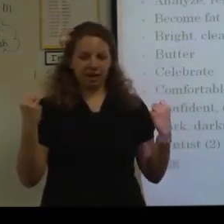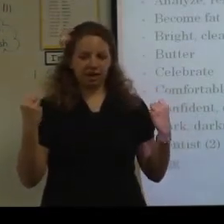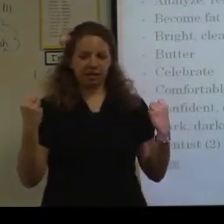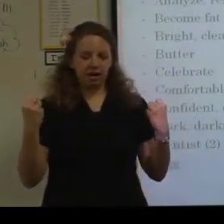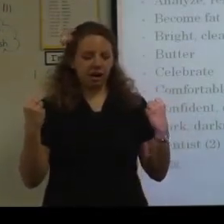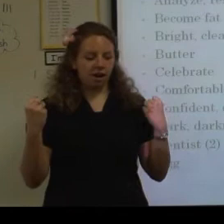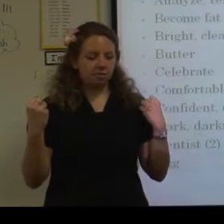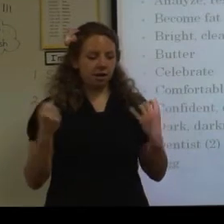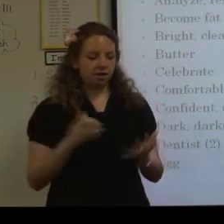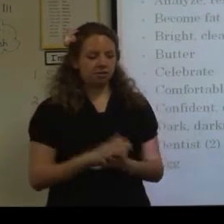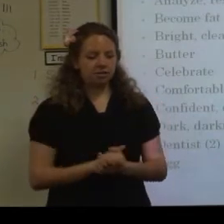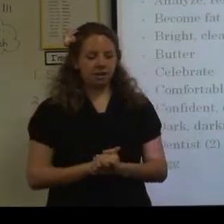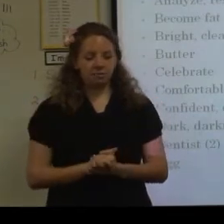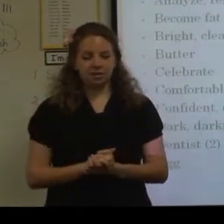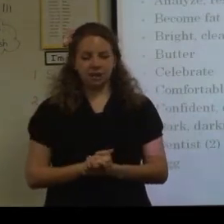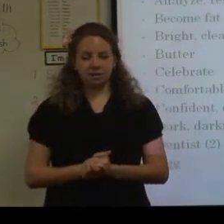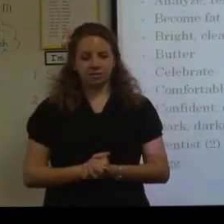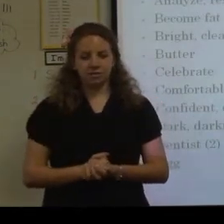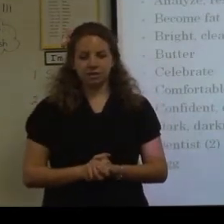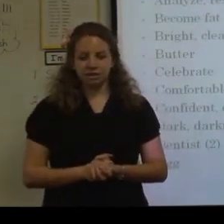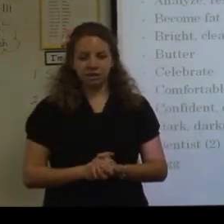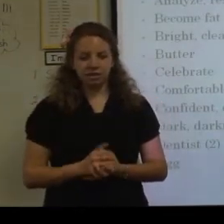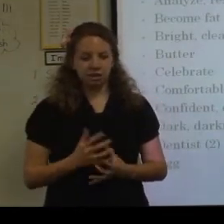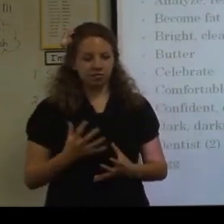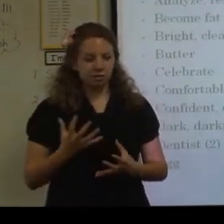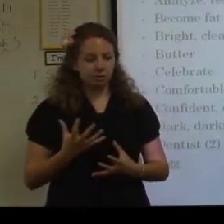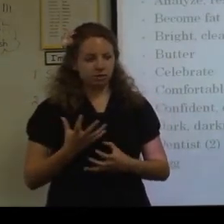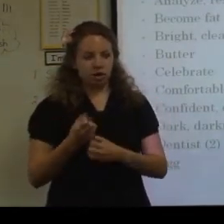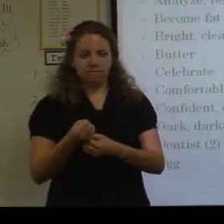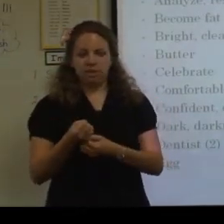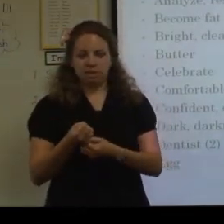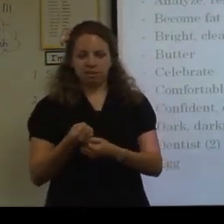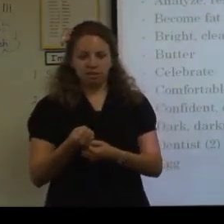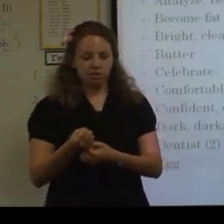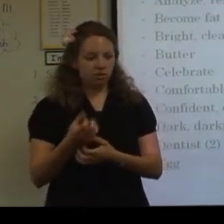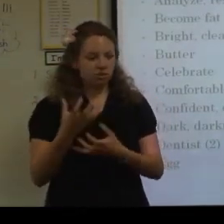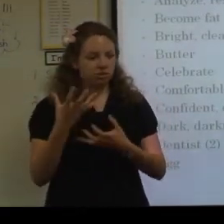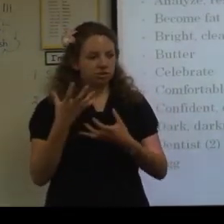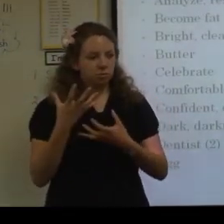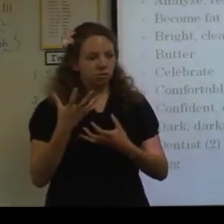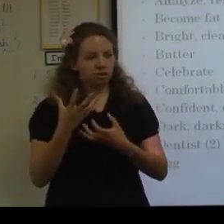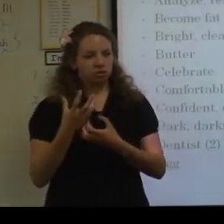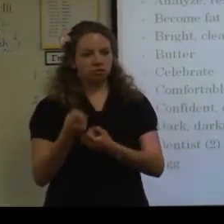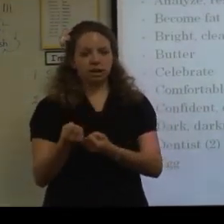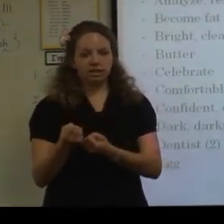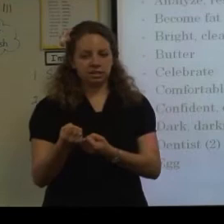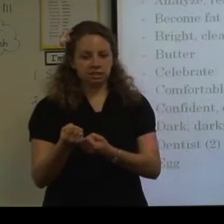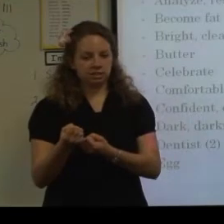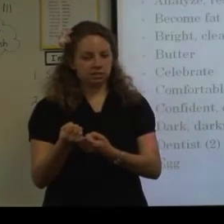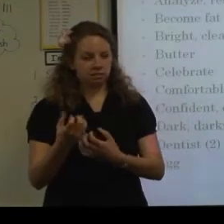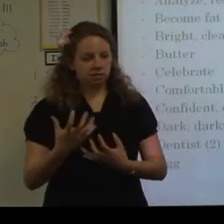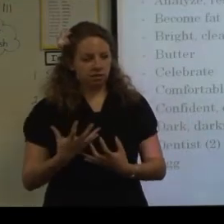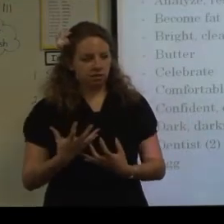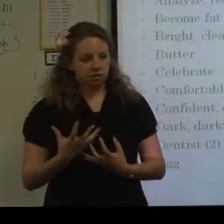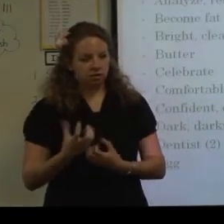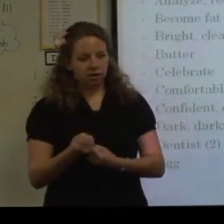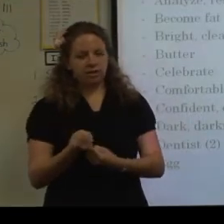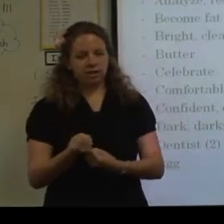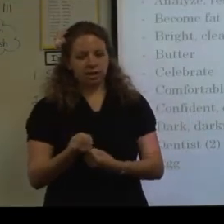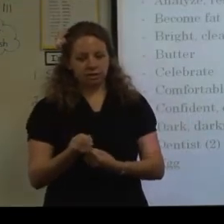that. I looked it up and the other side that I saw for it was confident. So this is more like trust. So I think it